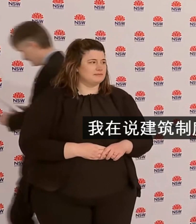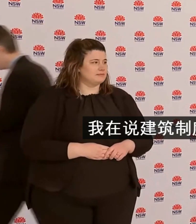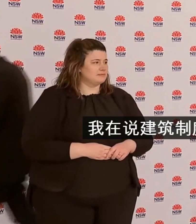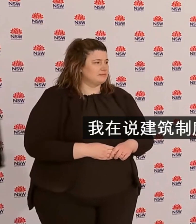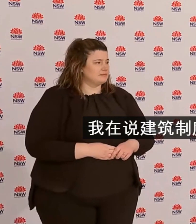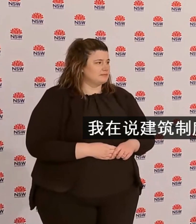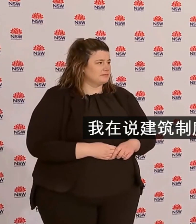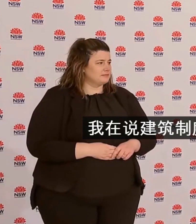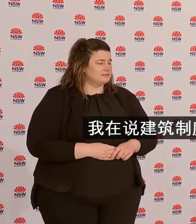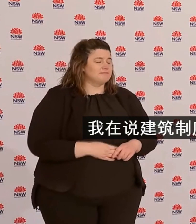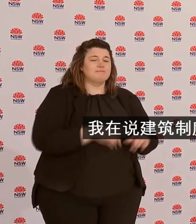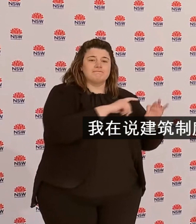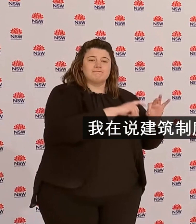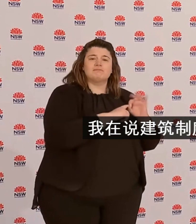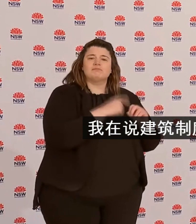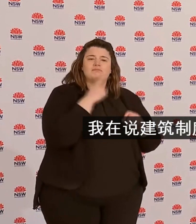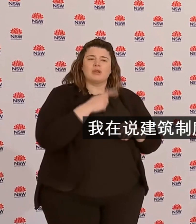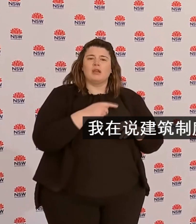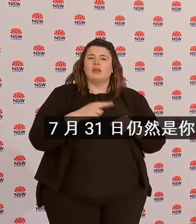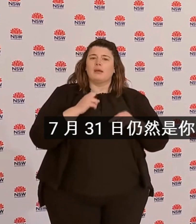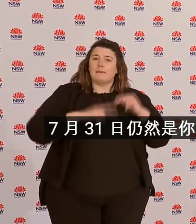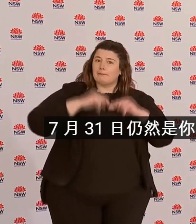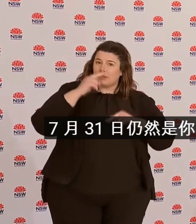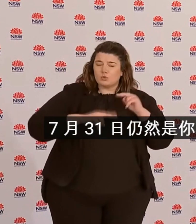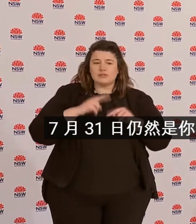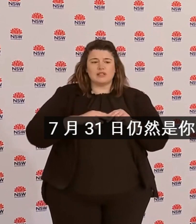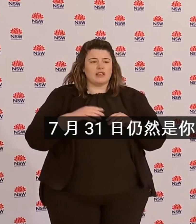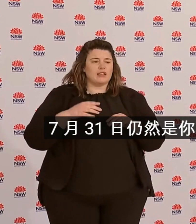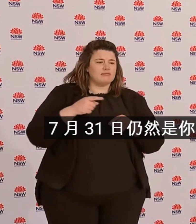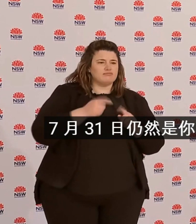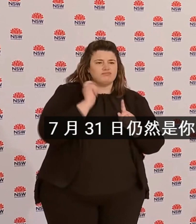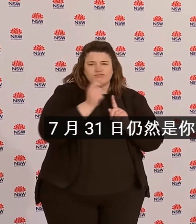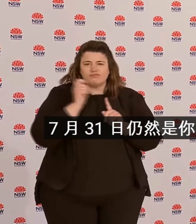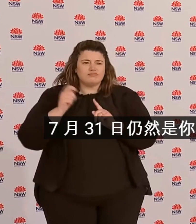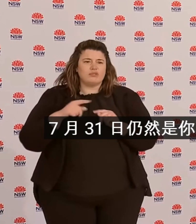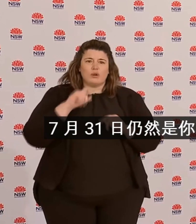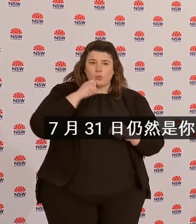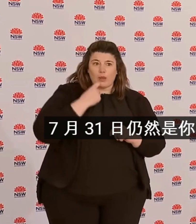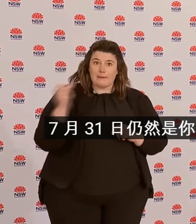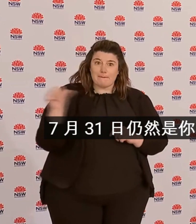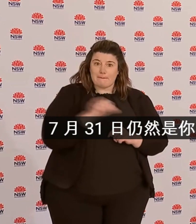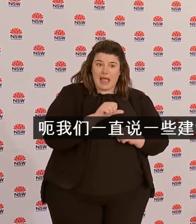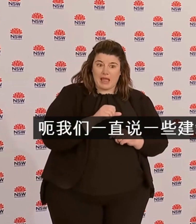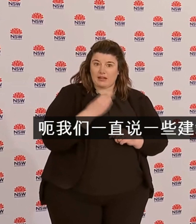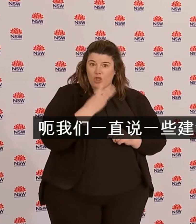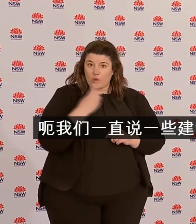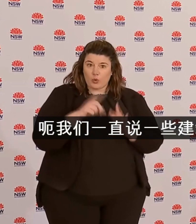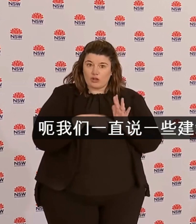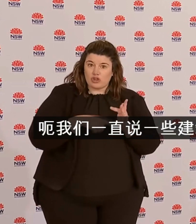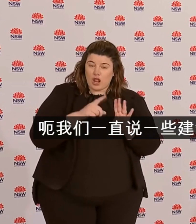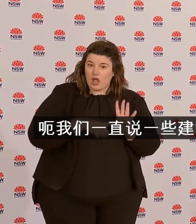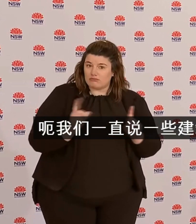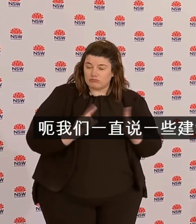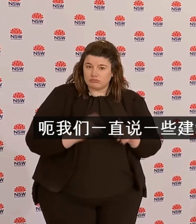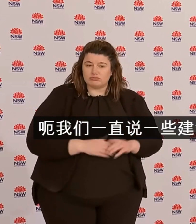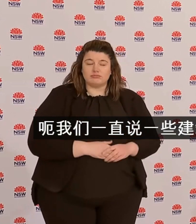You've been very strong on saying construction will resume on July 31. Is that still your plan, given the rising numbers? We always said